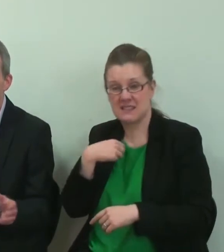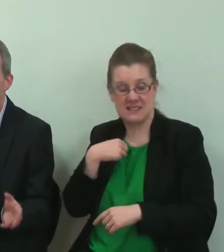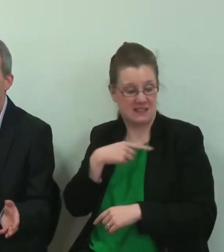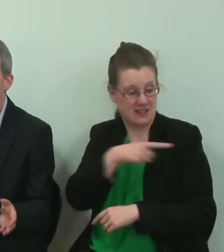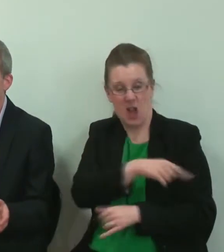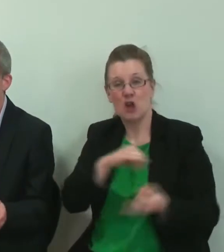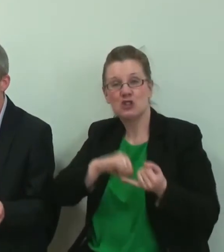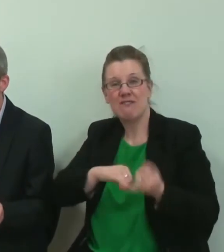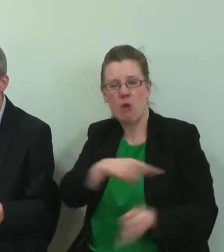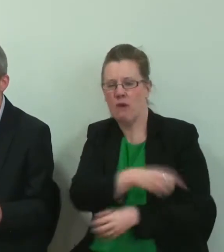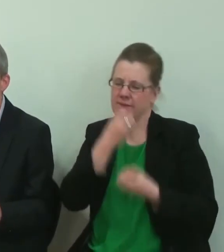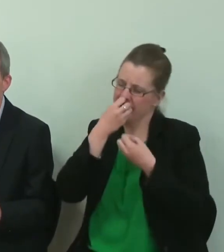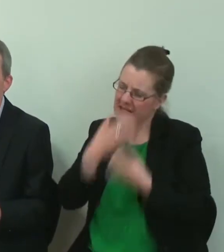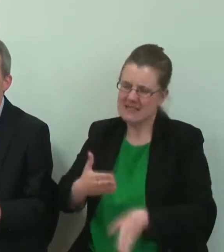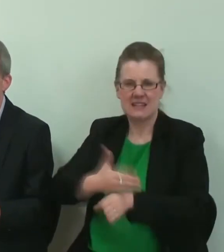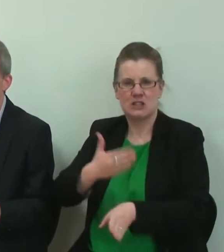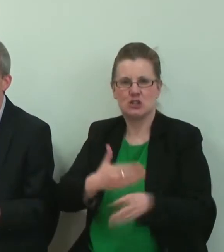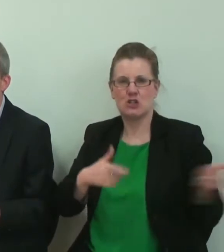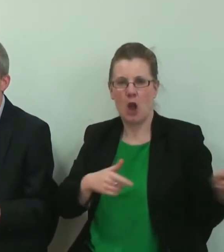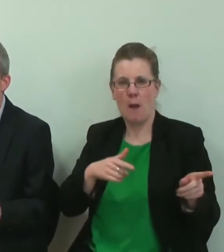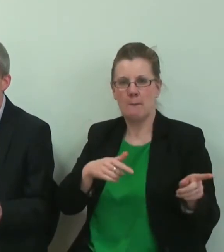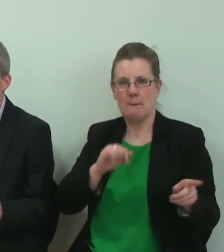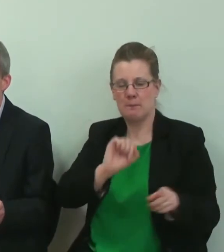from Siobhan, that's doing a fantastic job on social media,